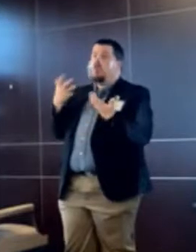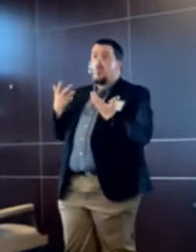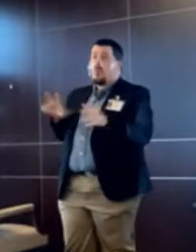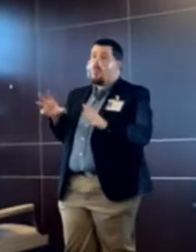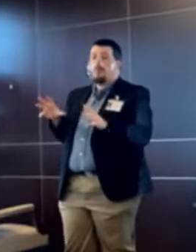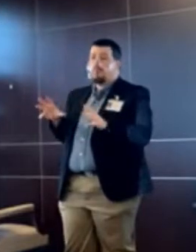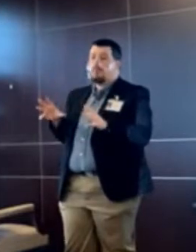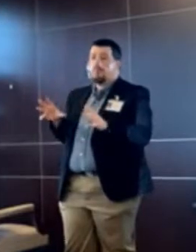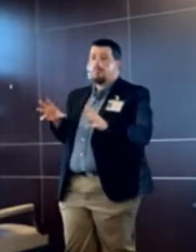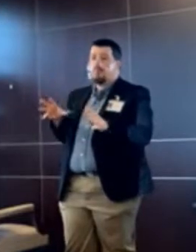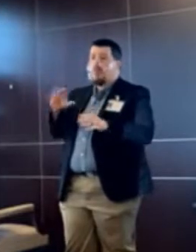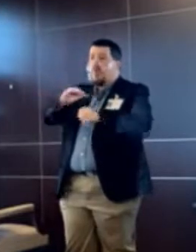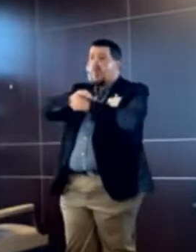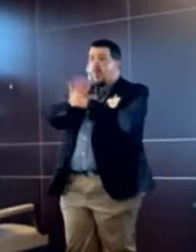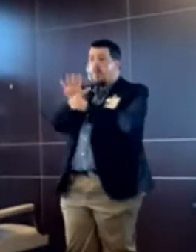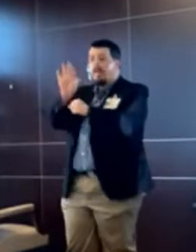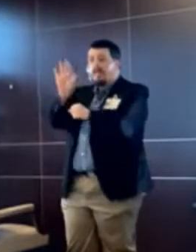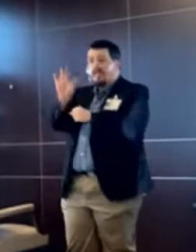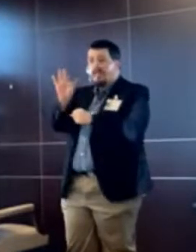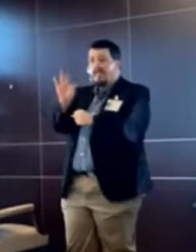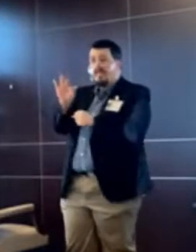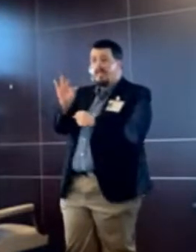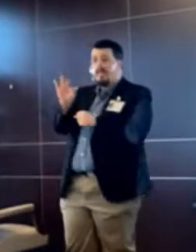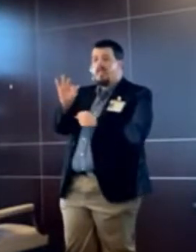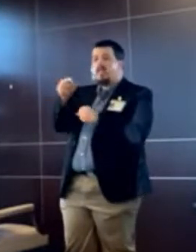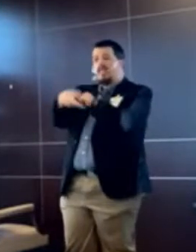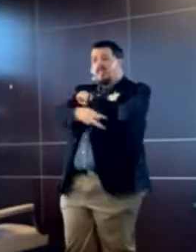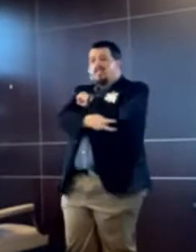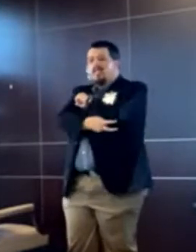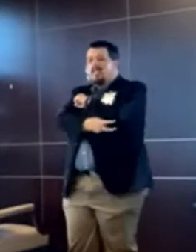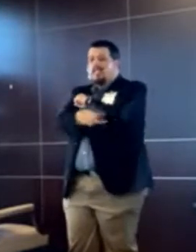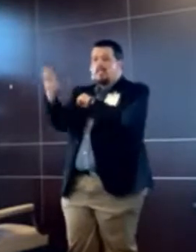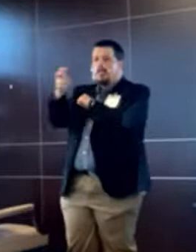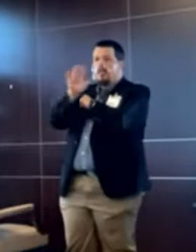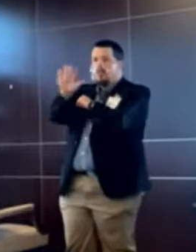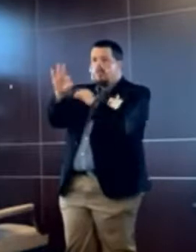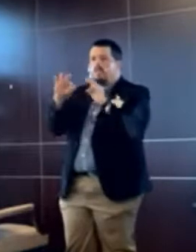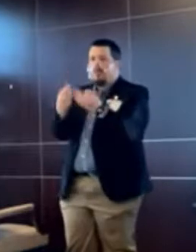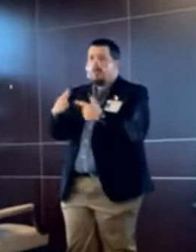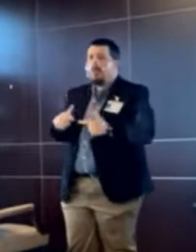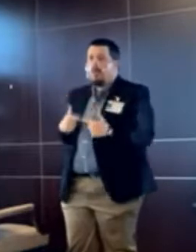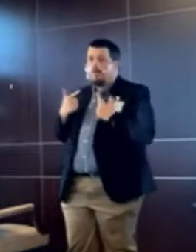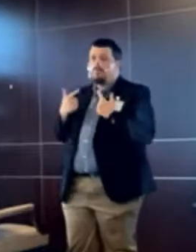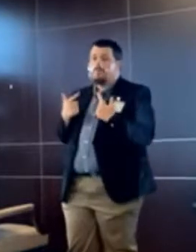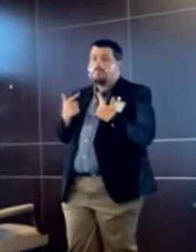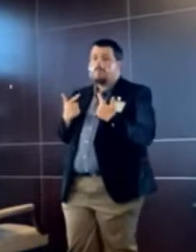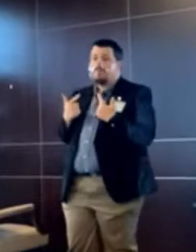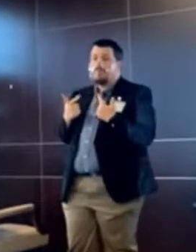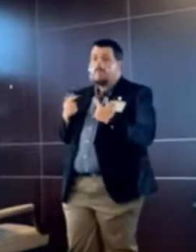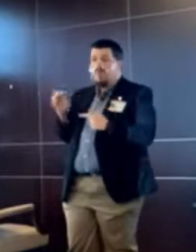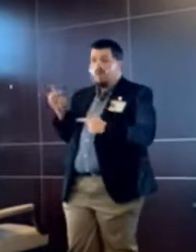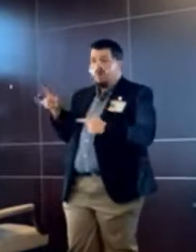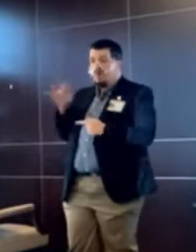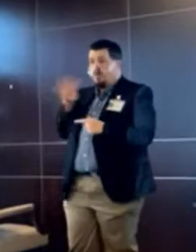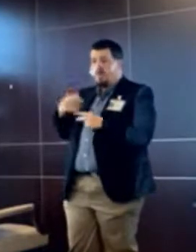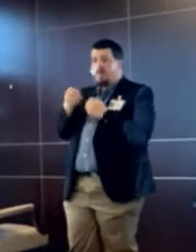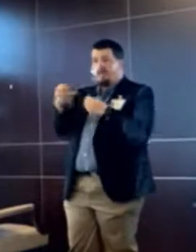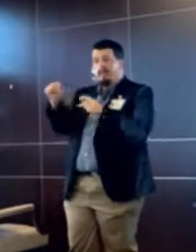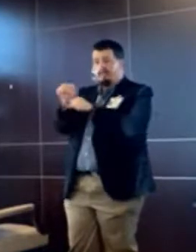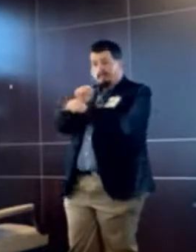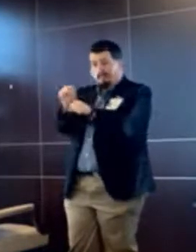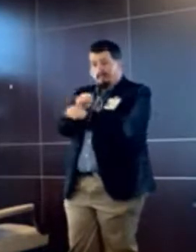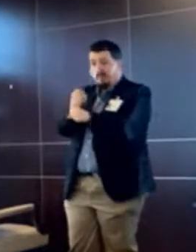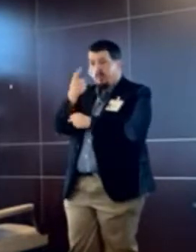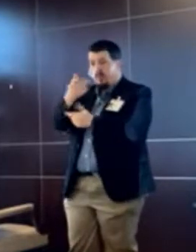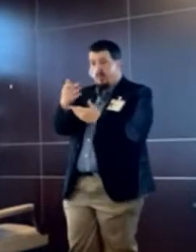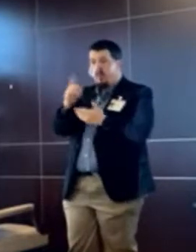want COVID-19 to be a thief to you and your family and your family's lives. Eric talked about a lot of statistics, and